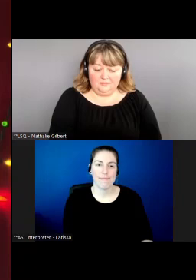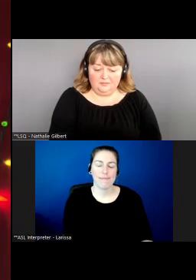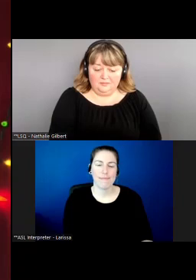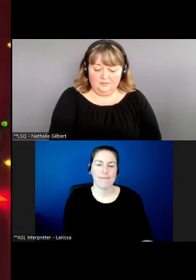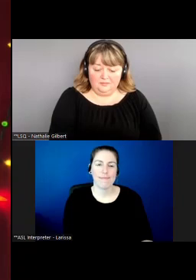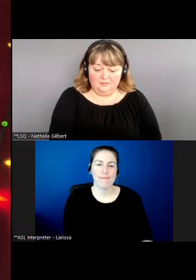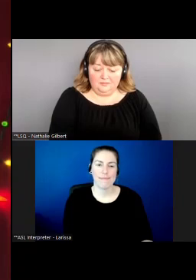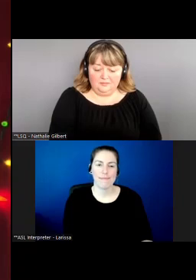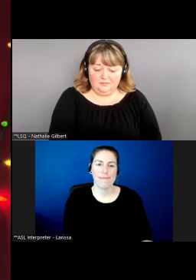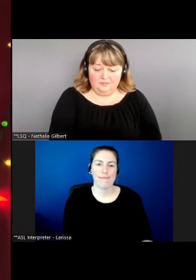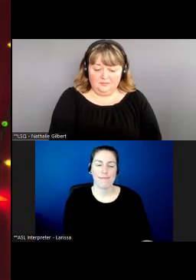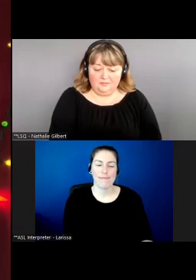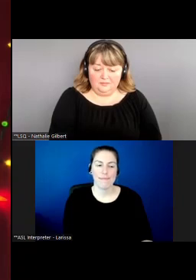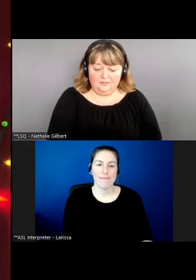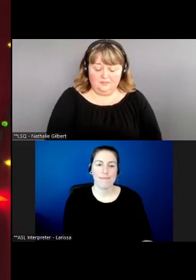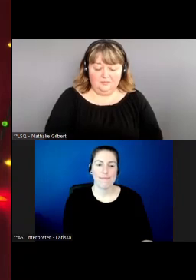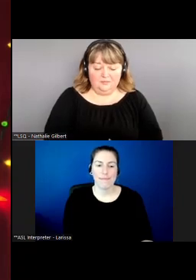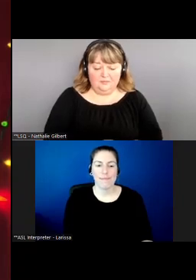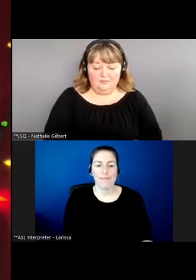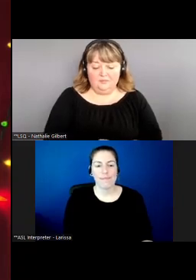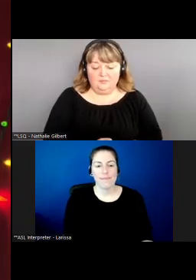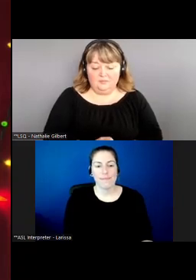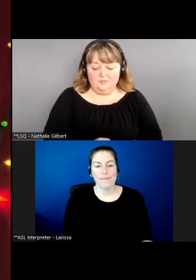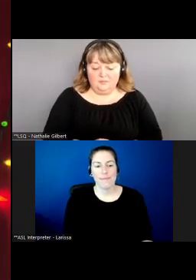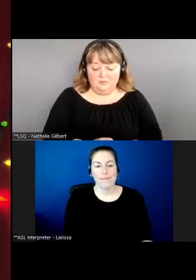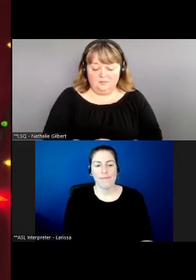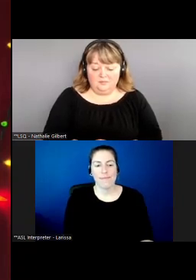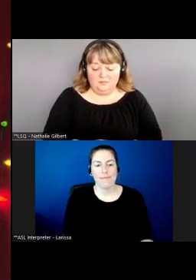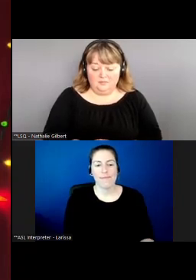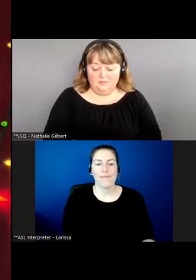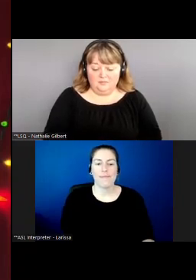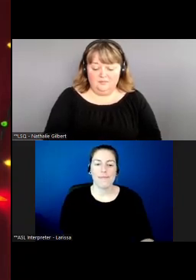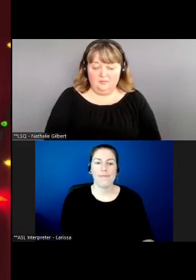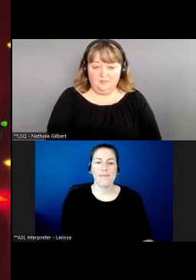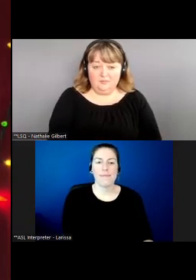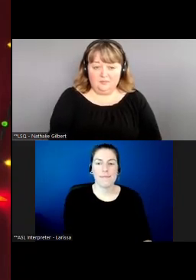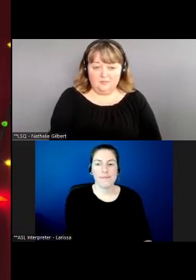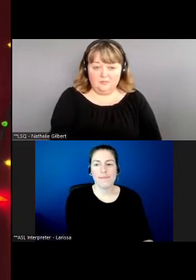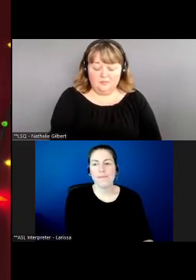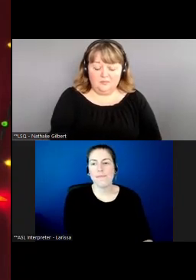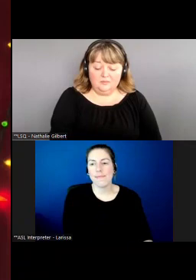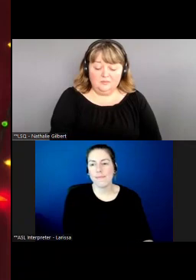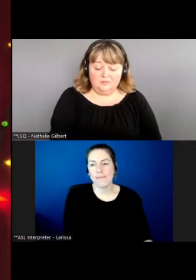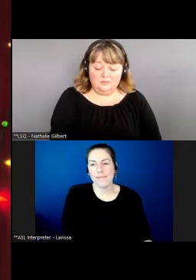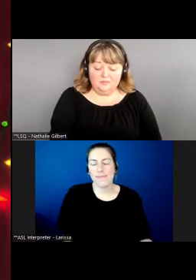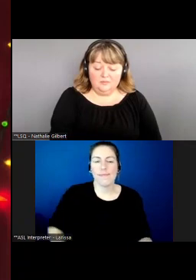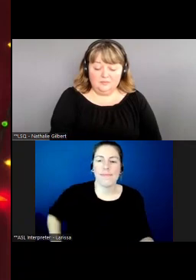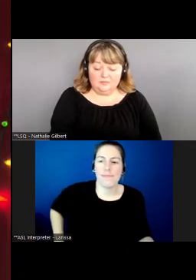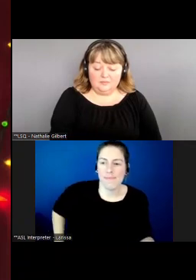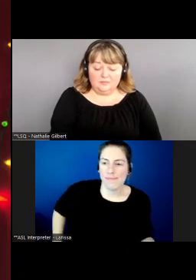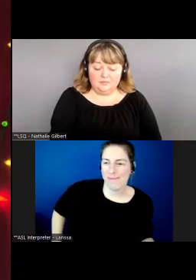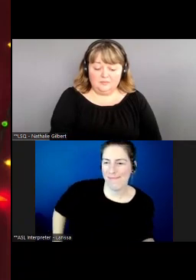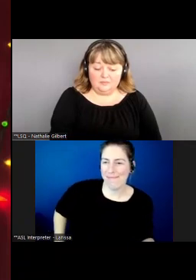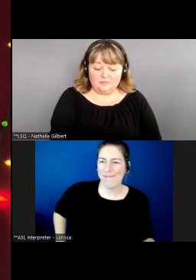everyone. Silly is for everyone. Oh, silly is for everyone.